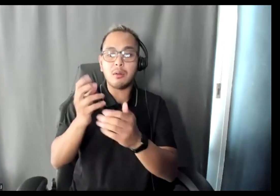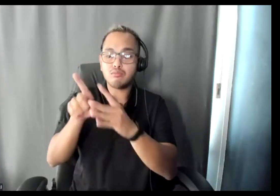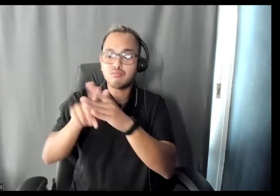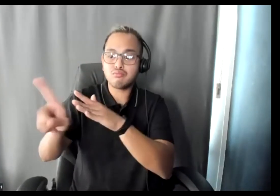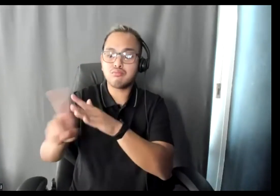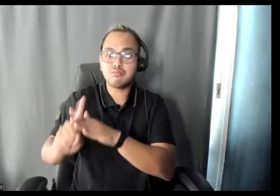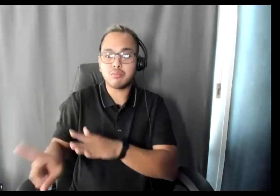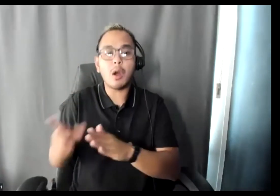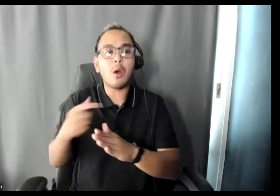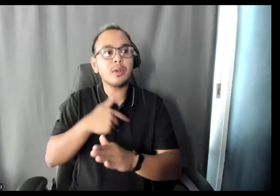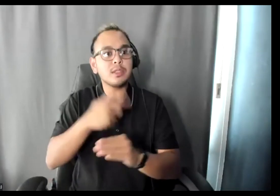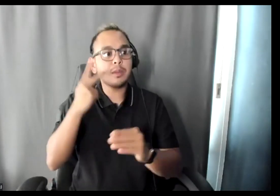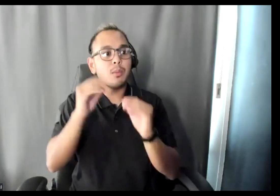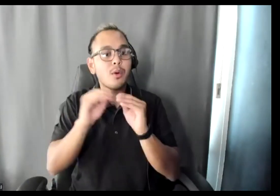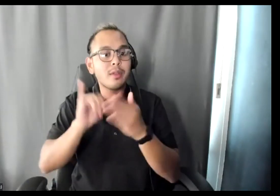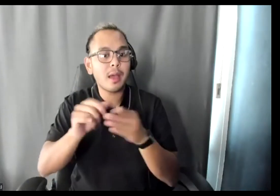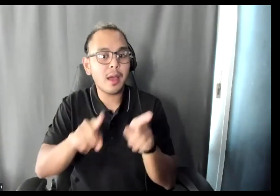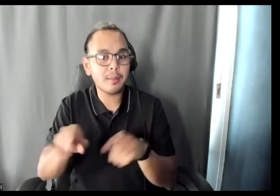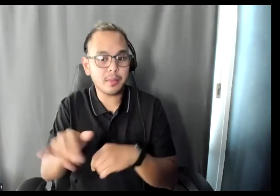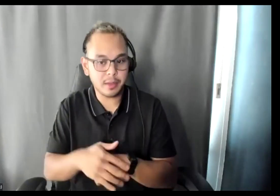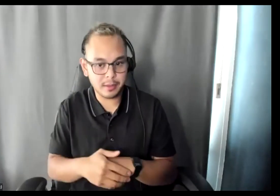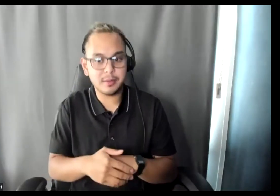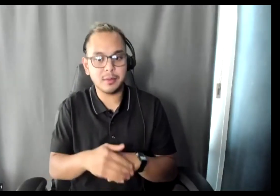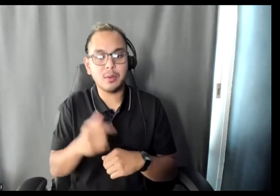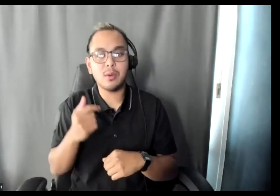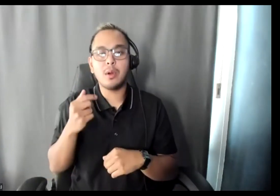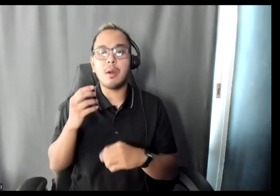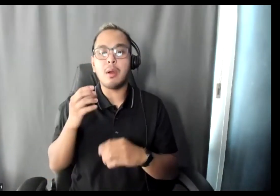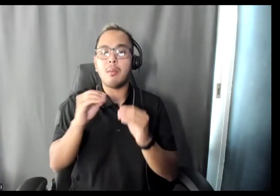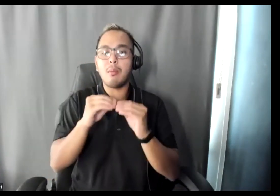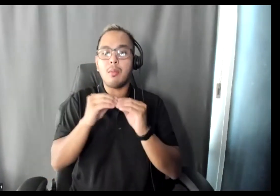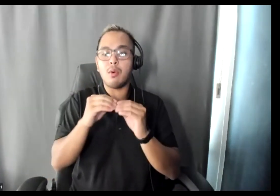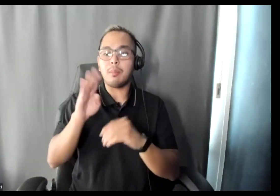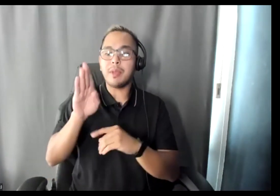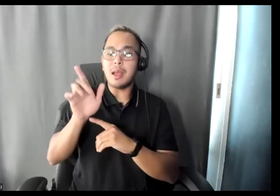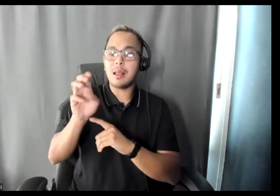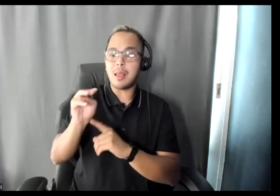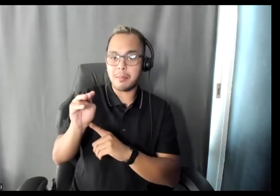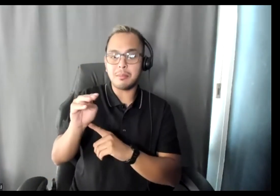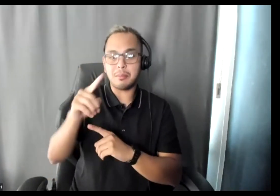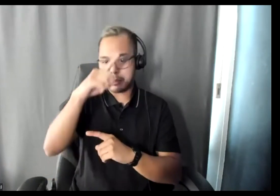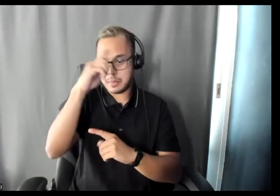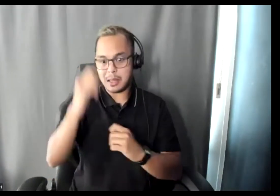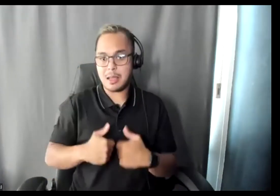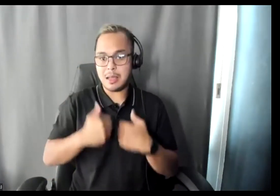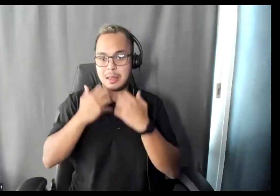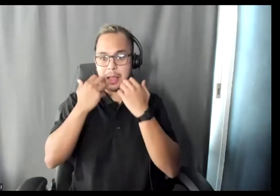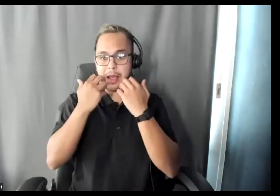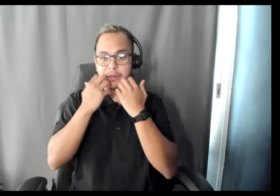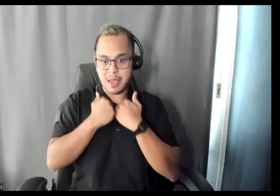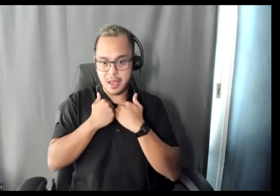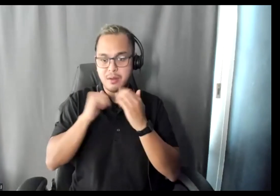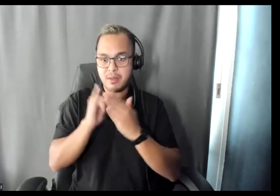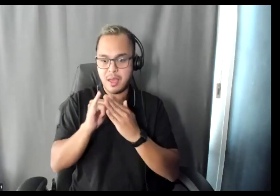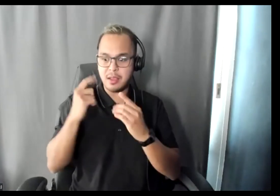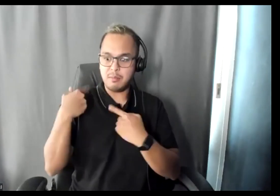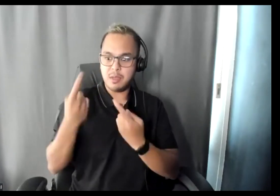then we saw a whole conversation change around the movement for Black Lives during this summer of calls for increased racial